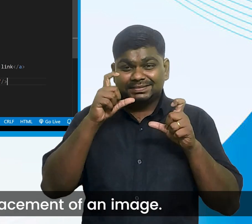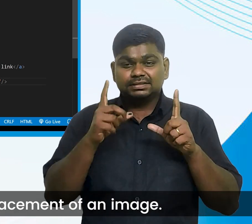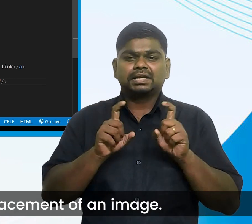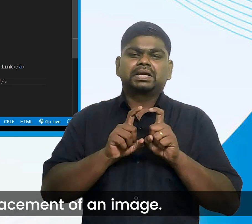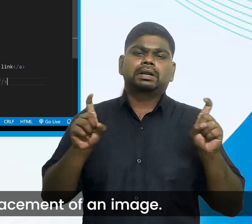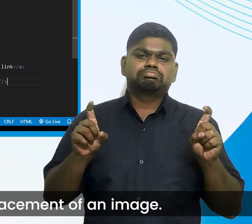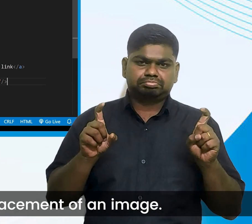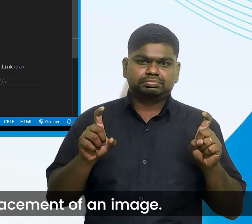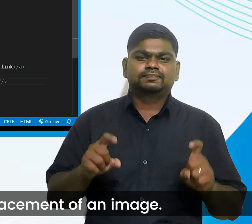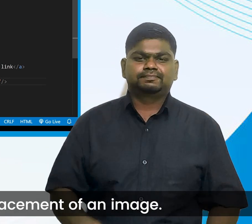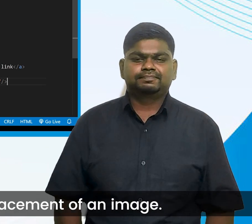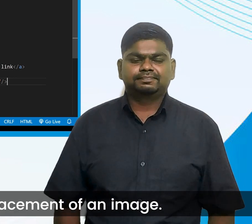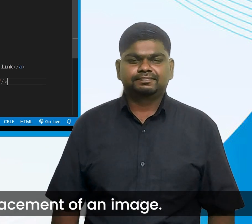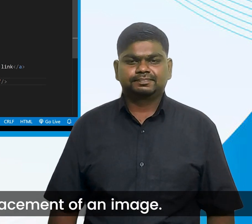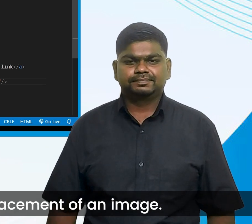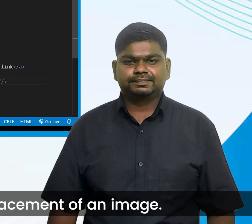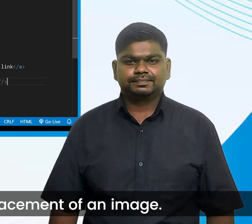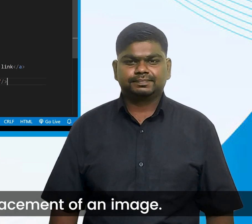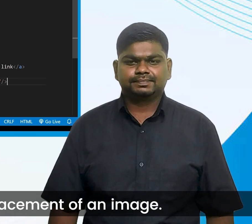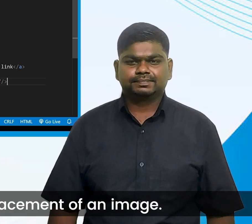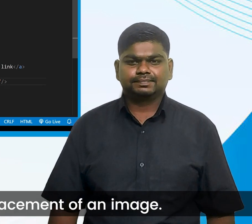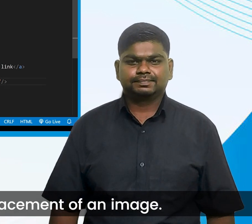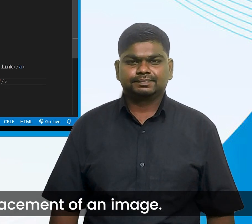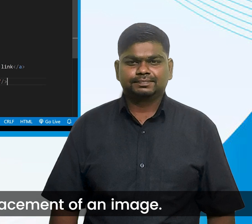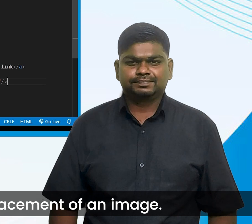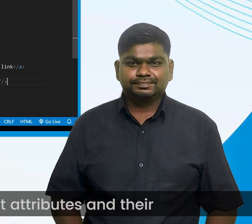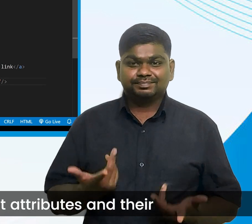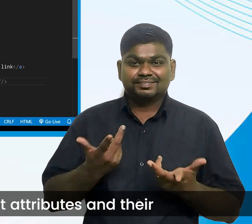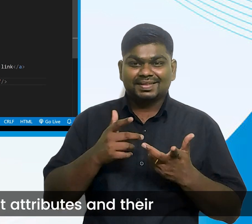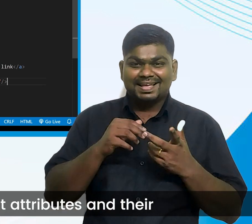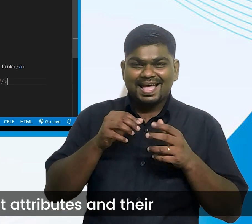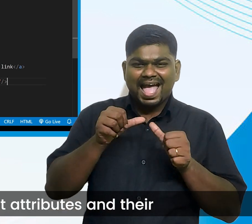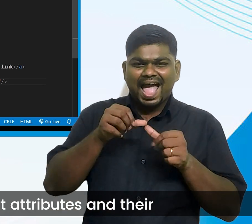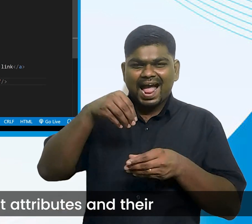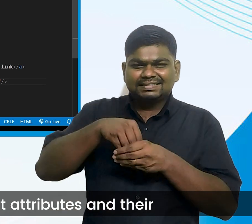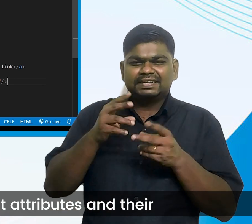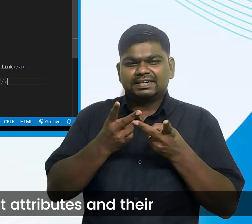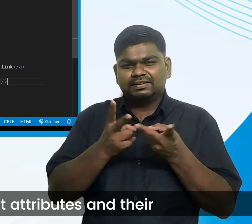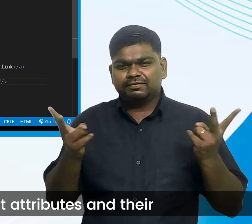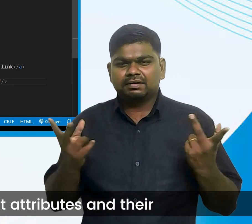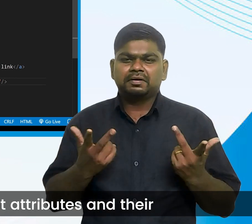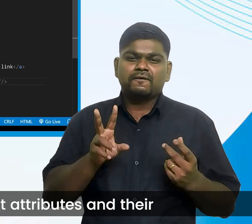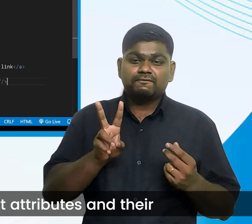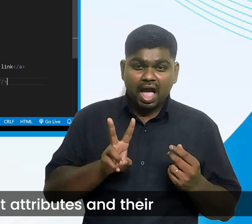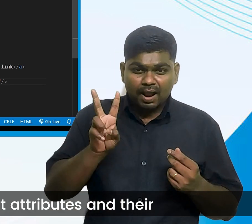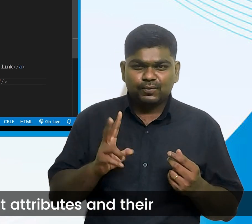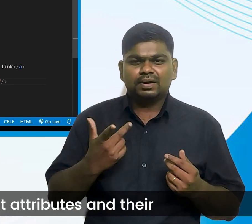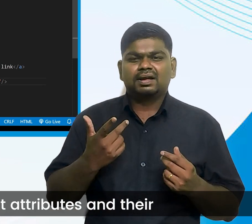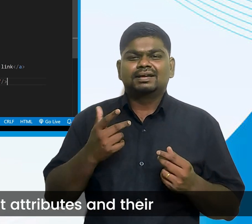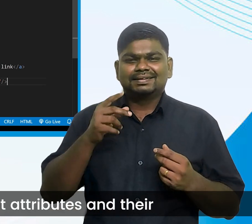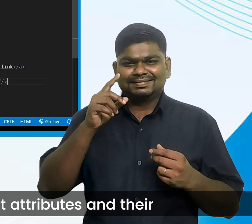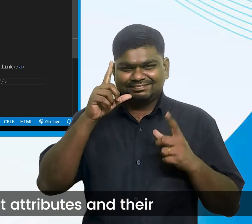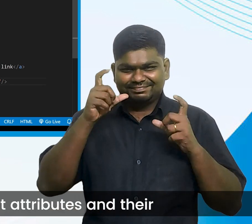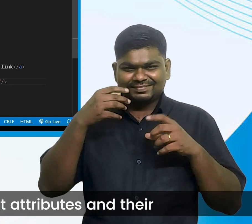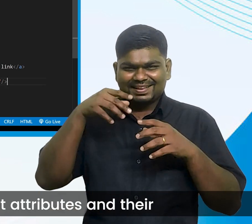meaningful text on replacement of an image. So these are the different attributes and its values